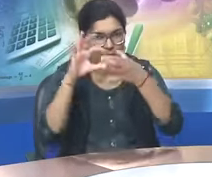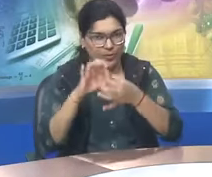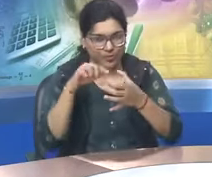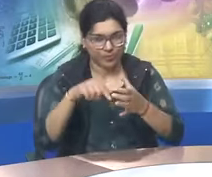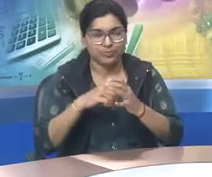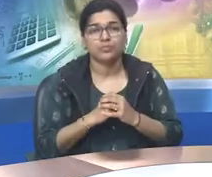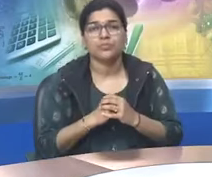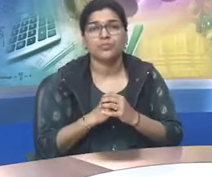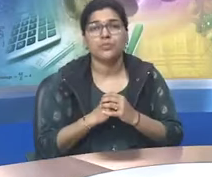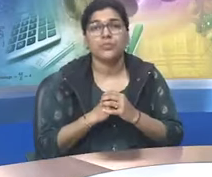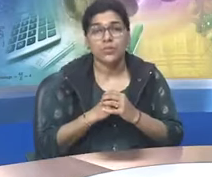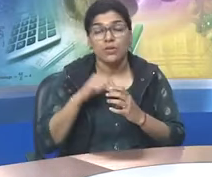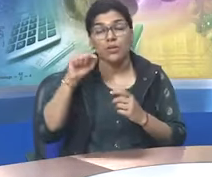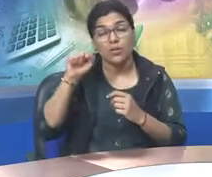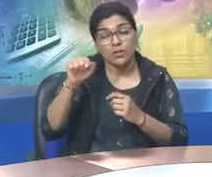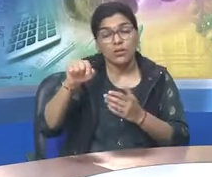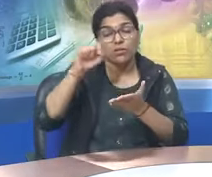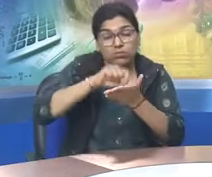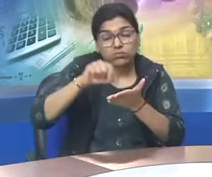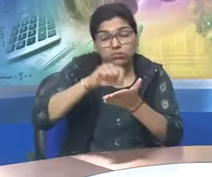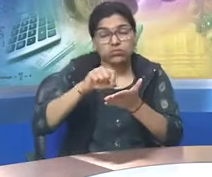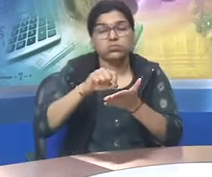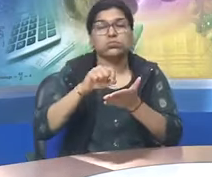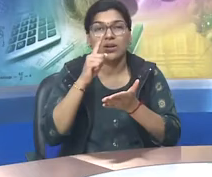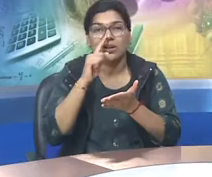beautiful, nostalgic, original poem,